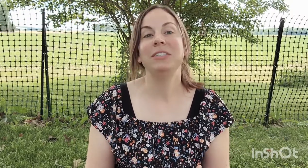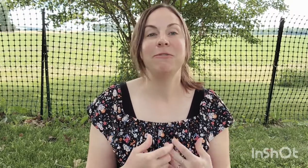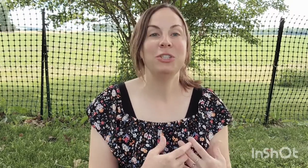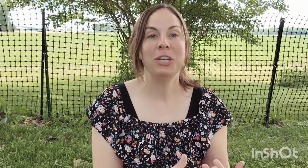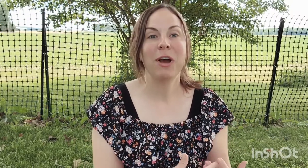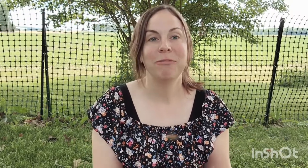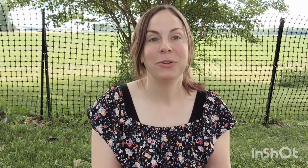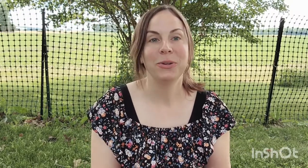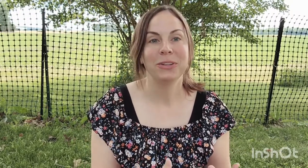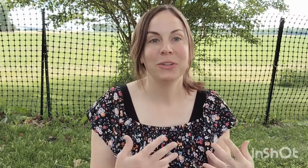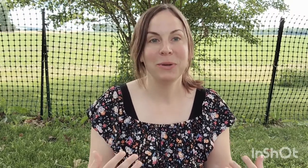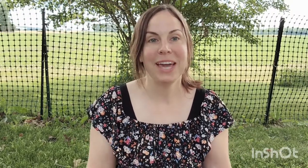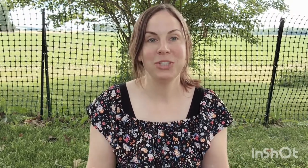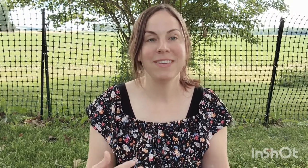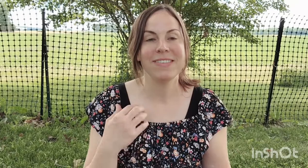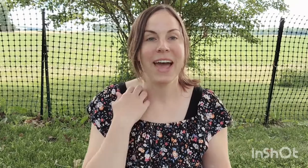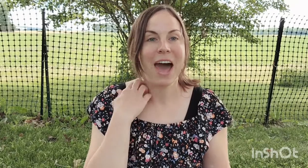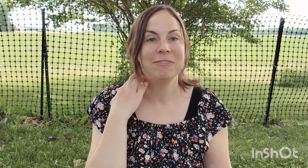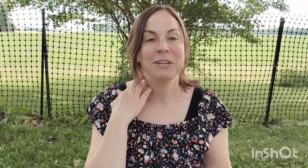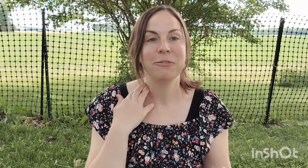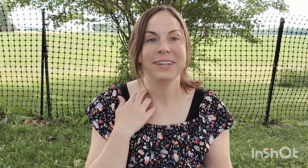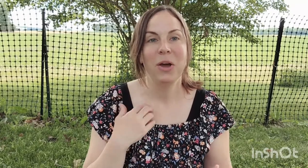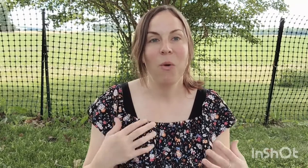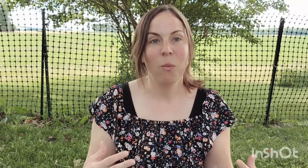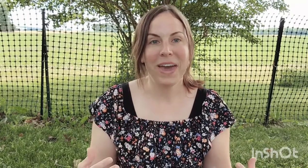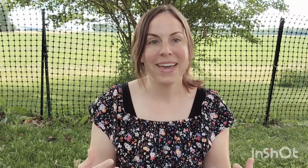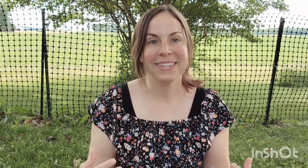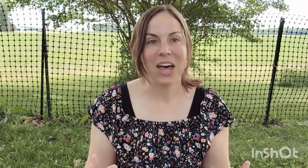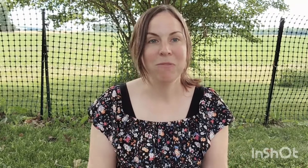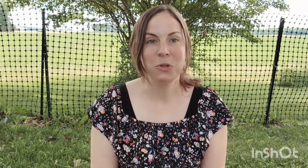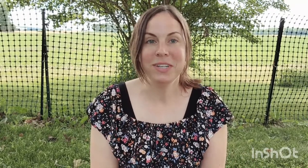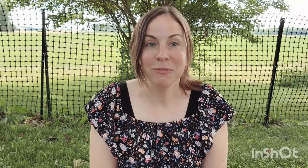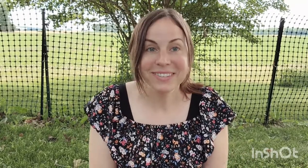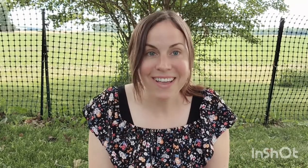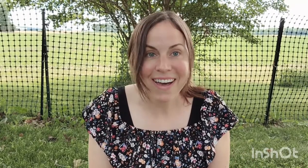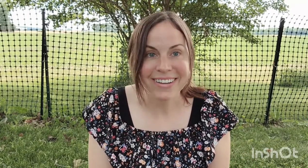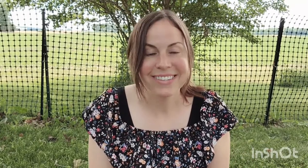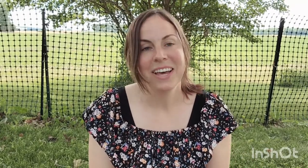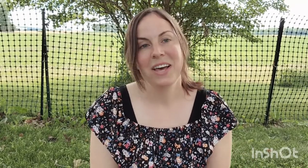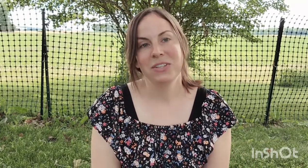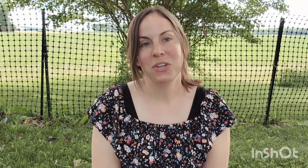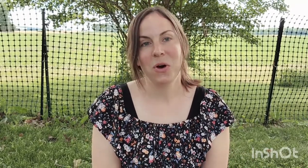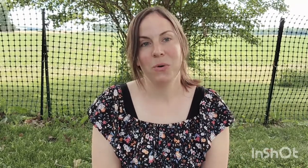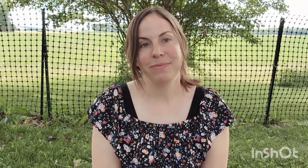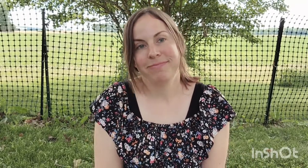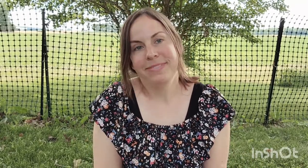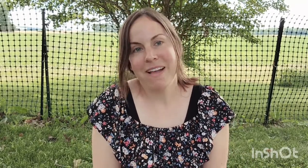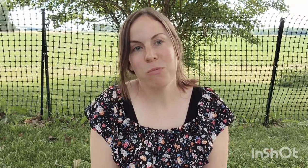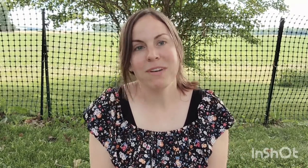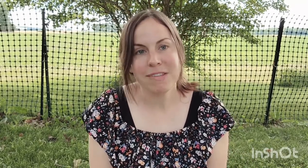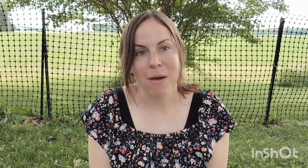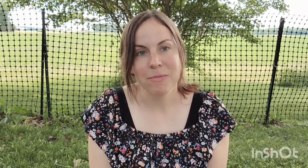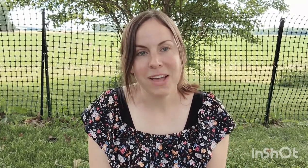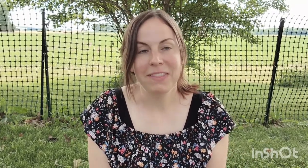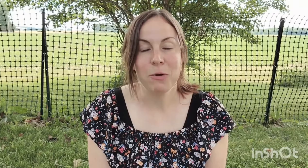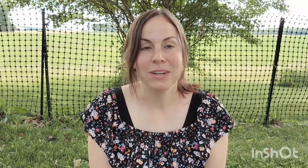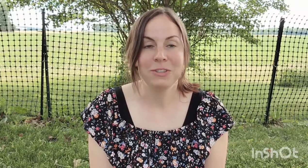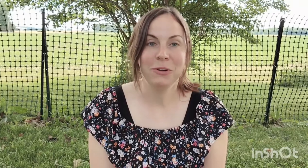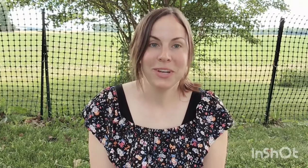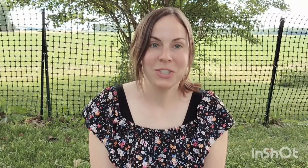different geographical locations that have different ways of doing different signs. So that's where some sign language variations